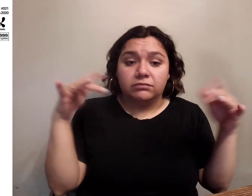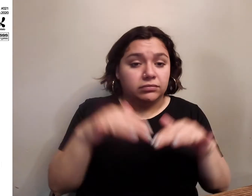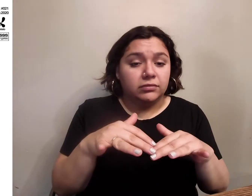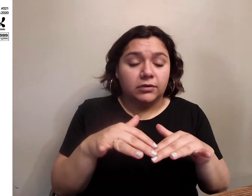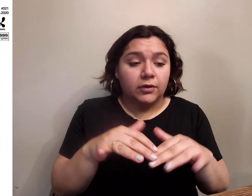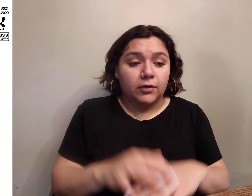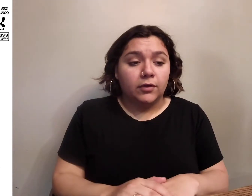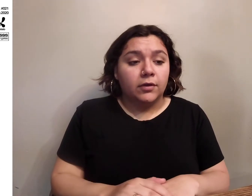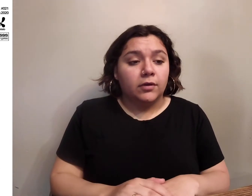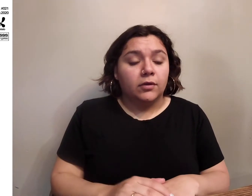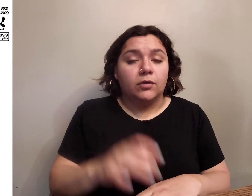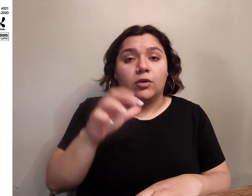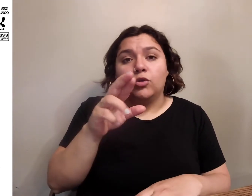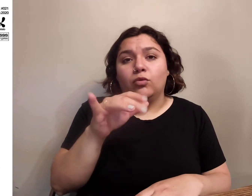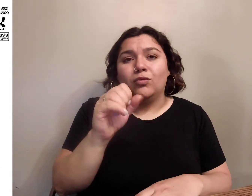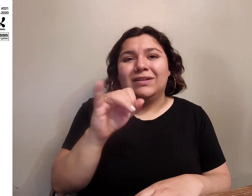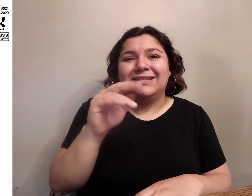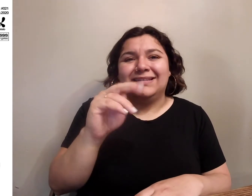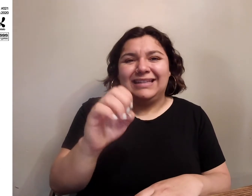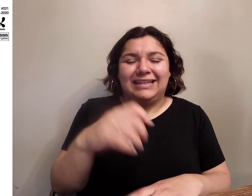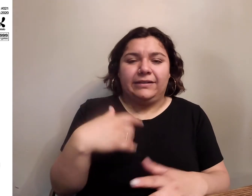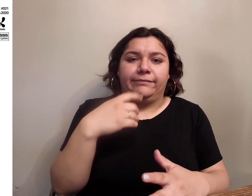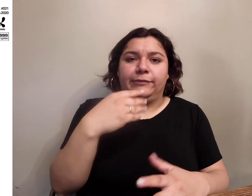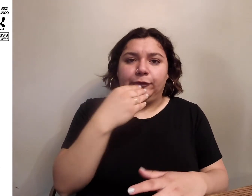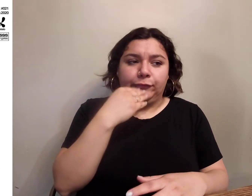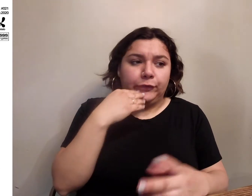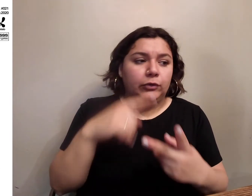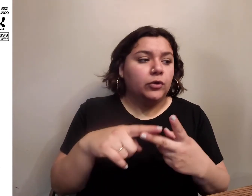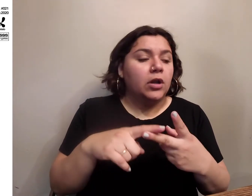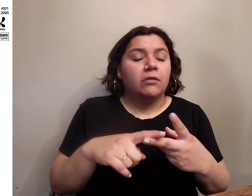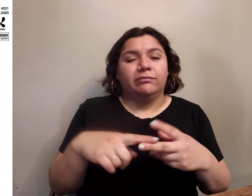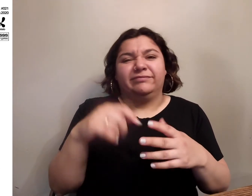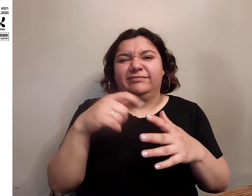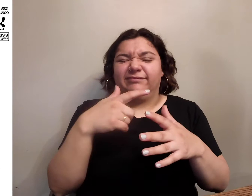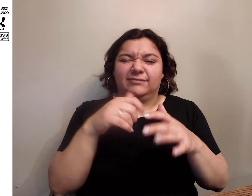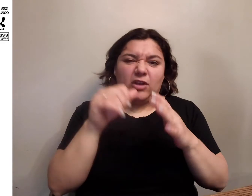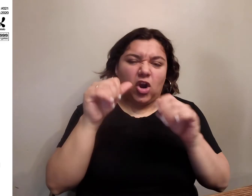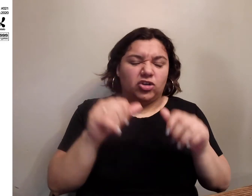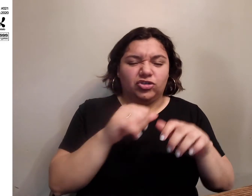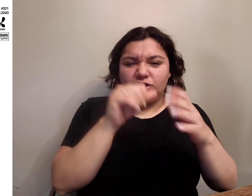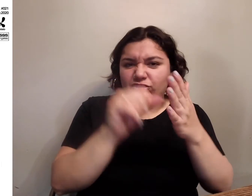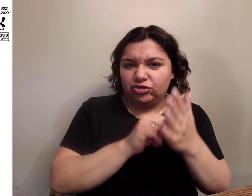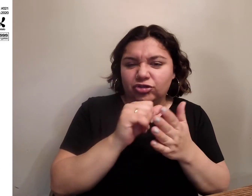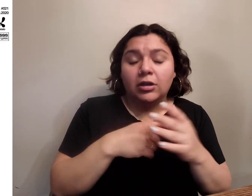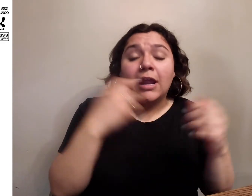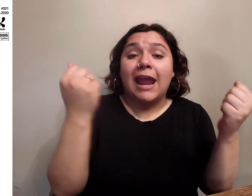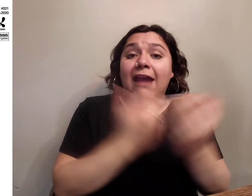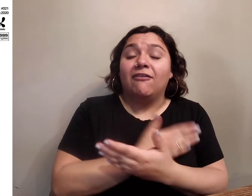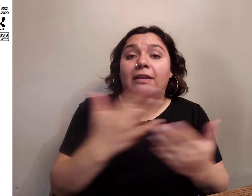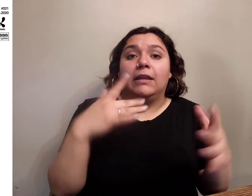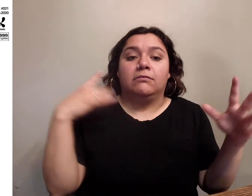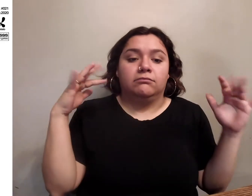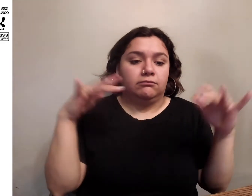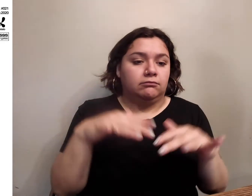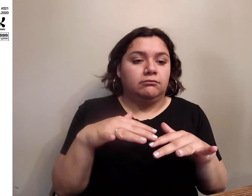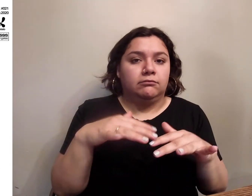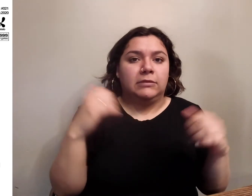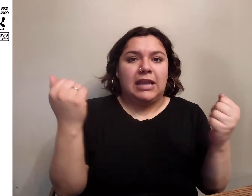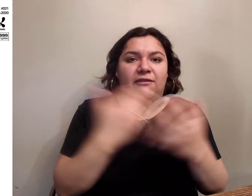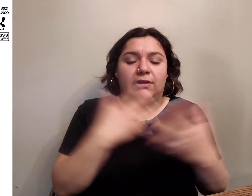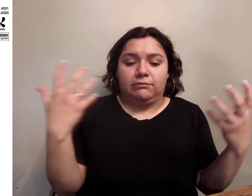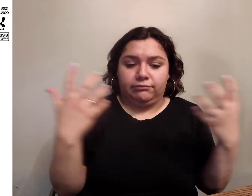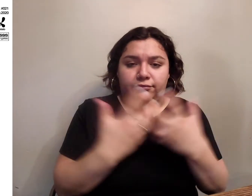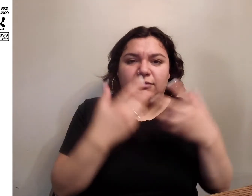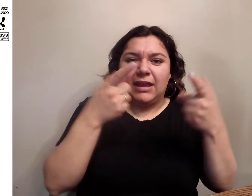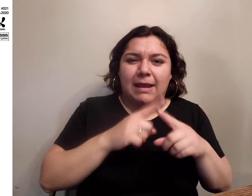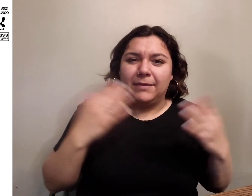the cuisine, or the architecture, all these unexpected, serendipitous fusions happen